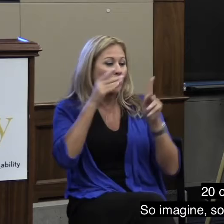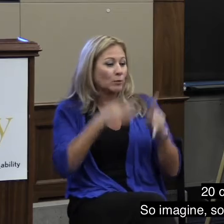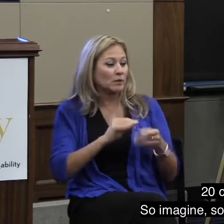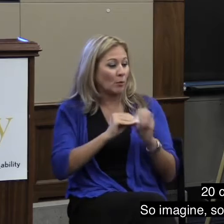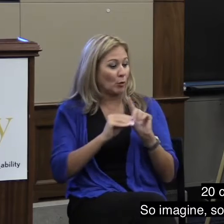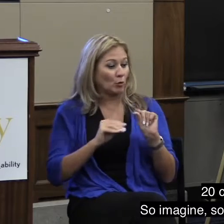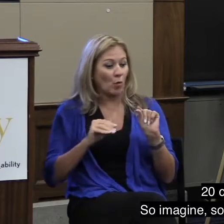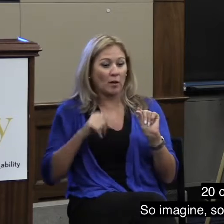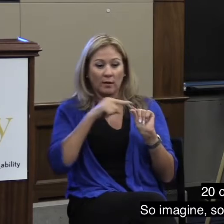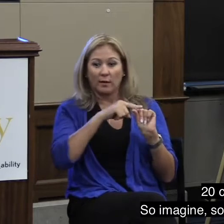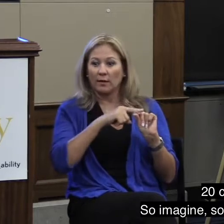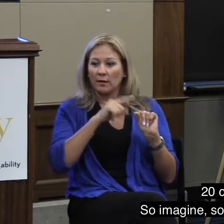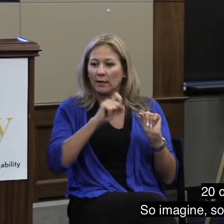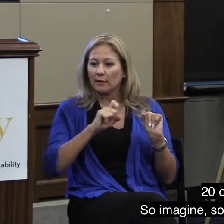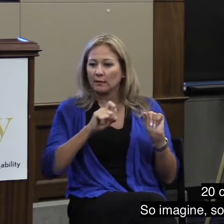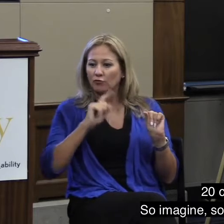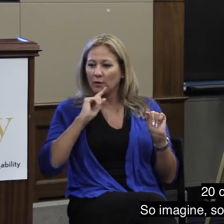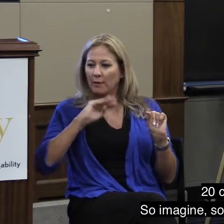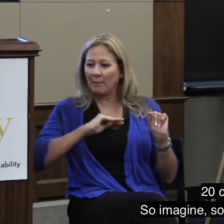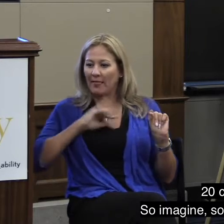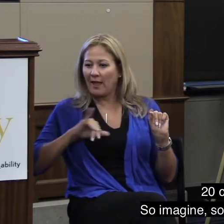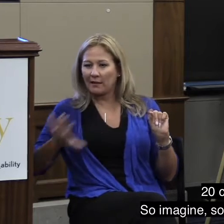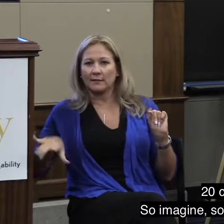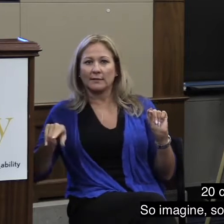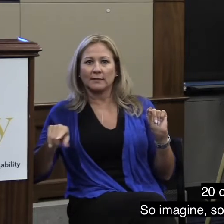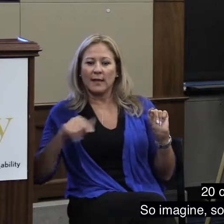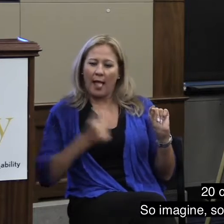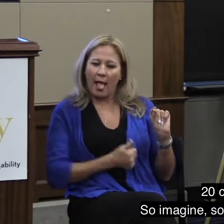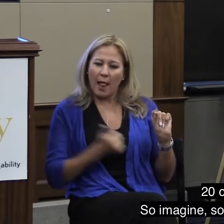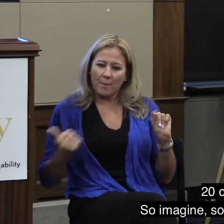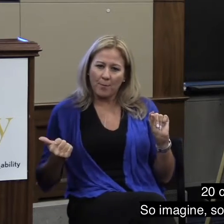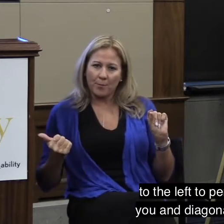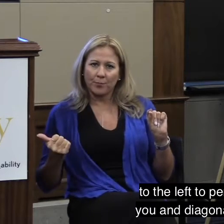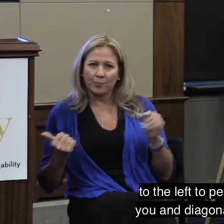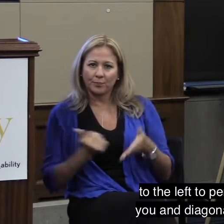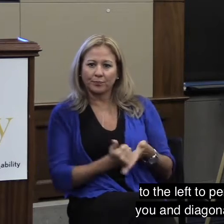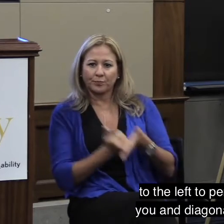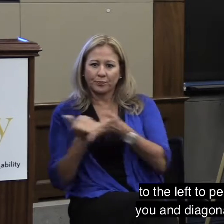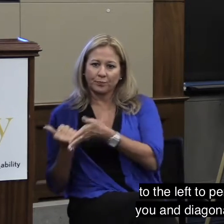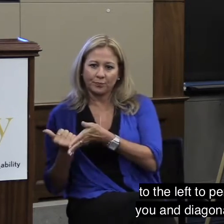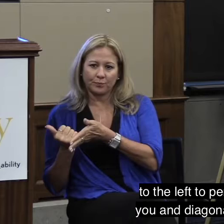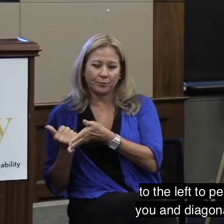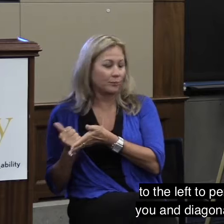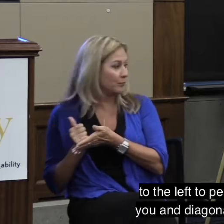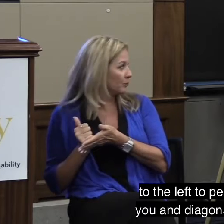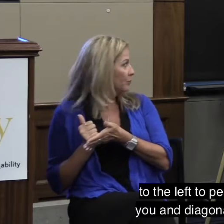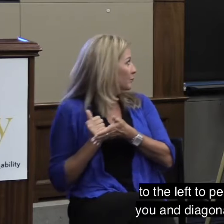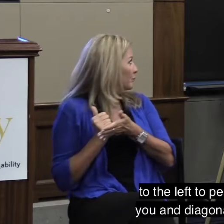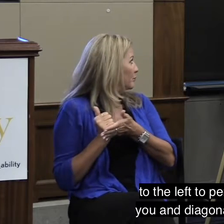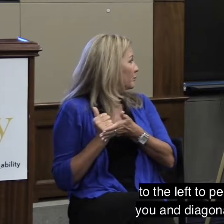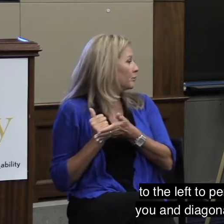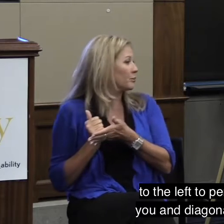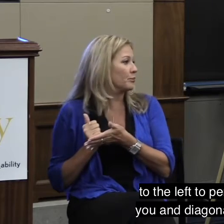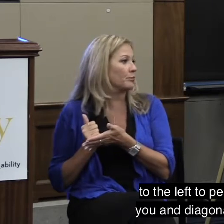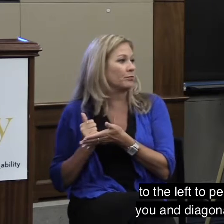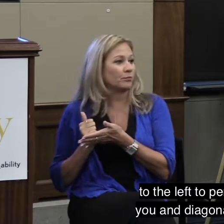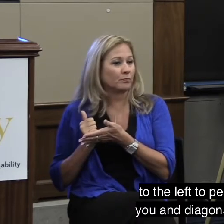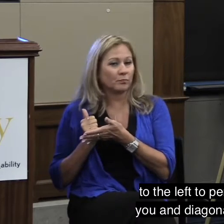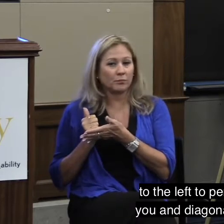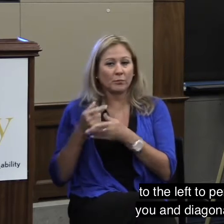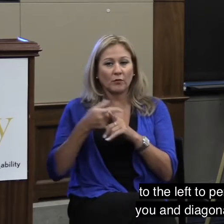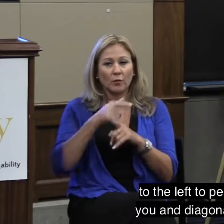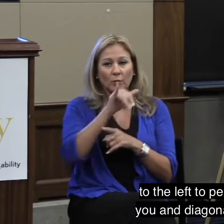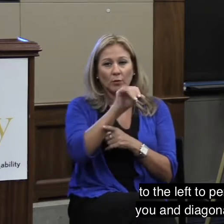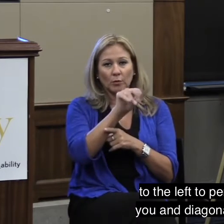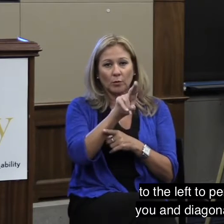can meet that need. So imagine, so I've drawn a line diagonal to the left with person number 10, then I've drawn from the word you, and